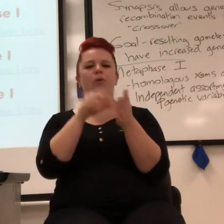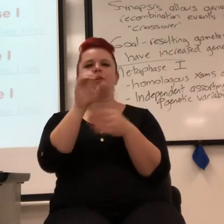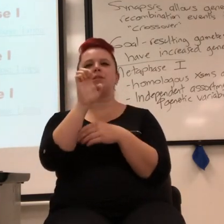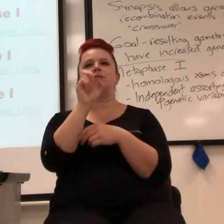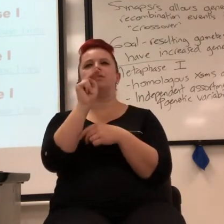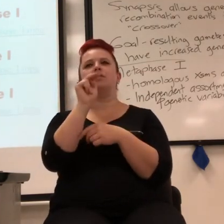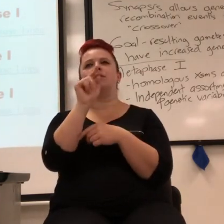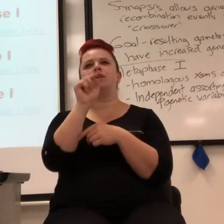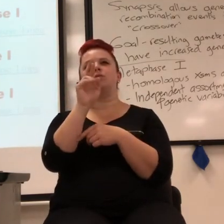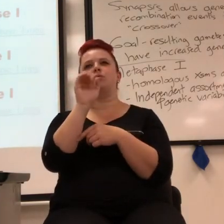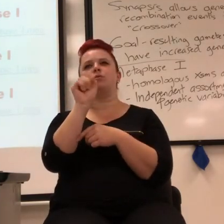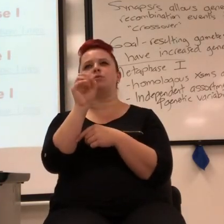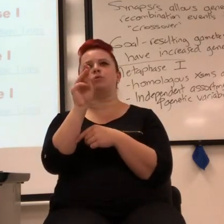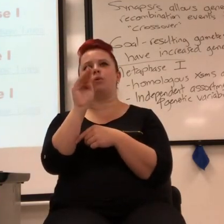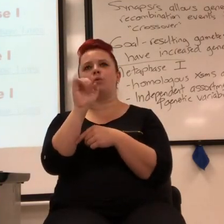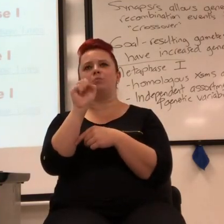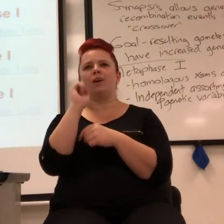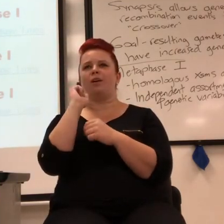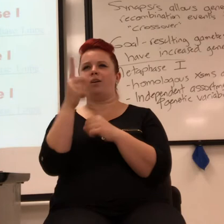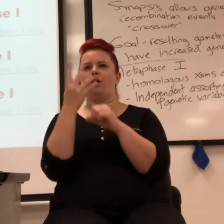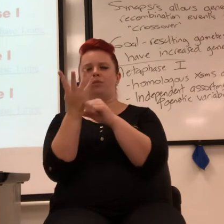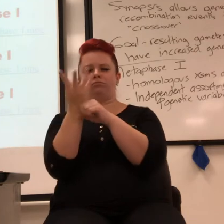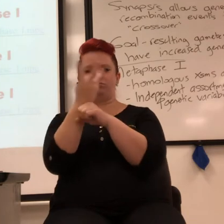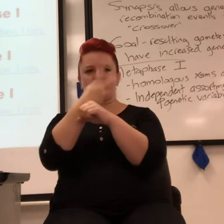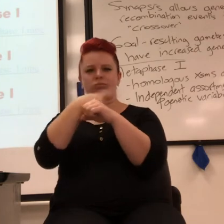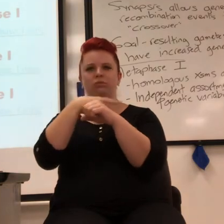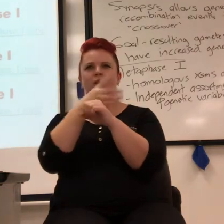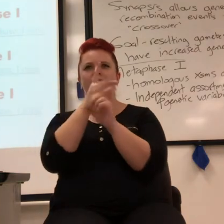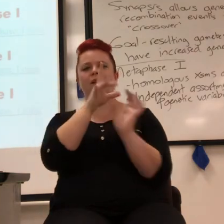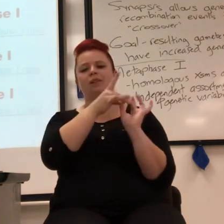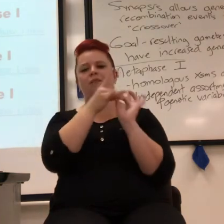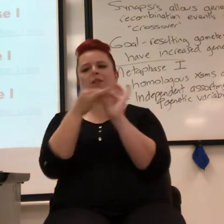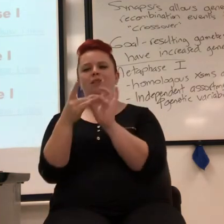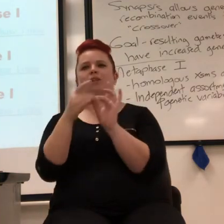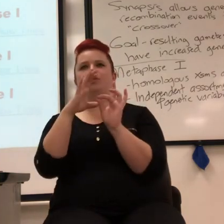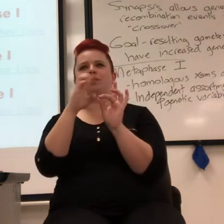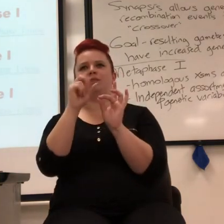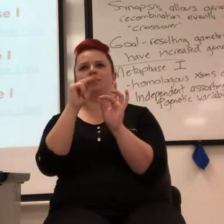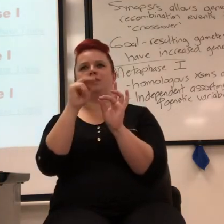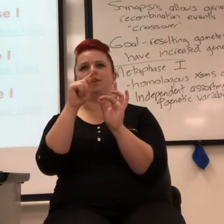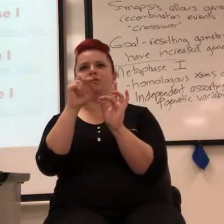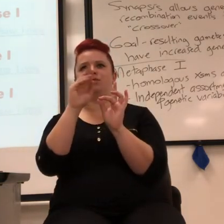the microtubules that they've attached to the centromere to move them